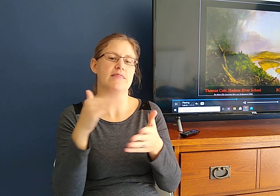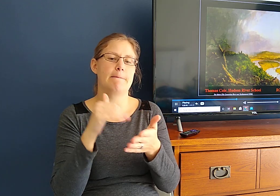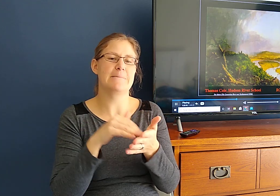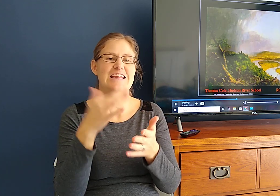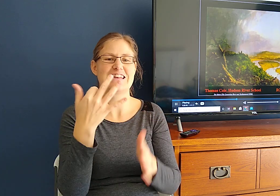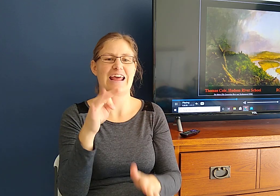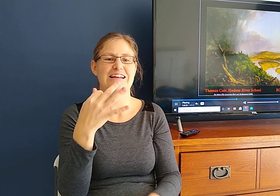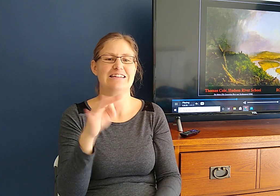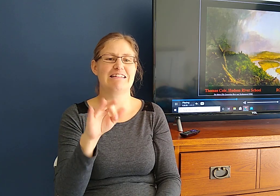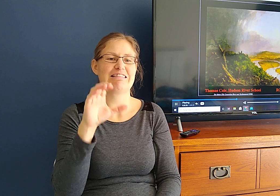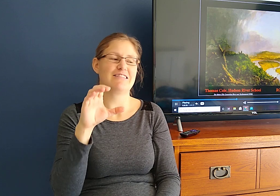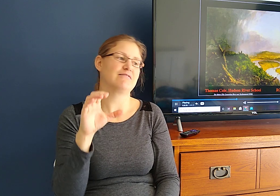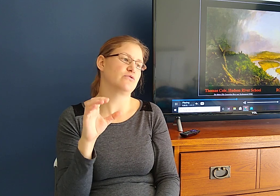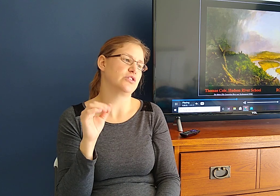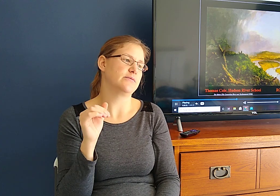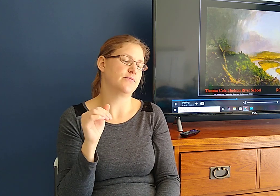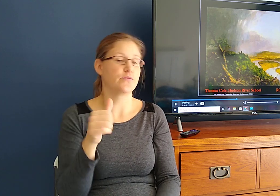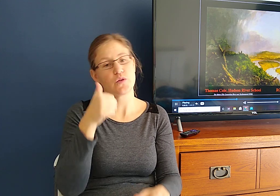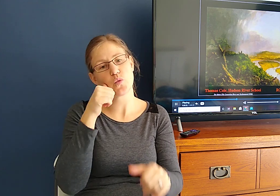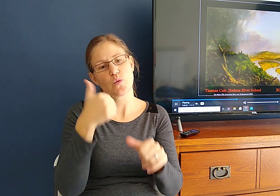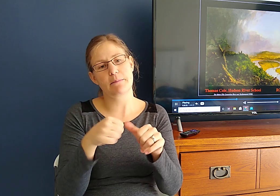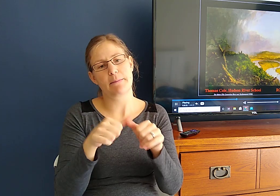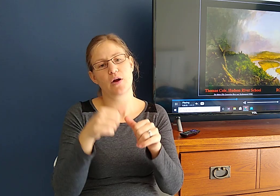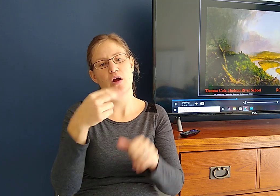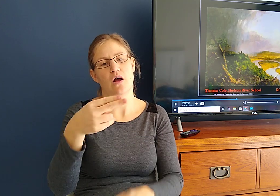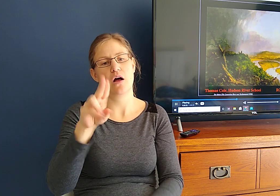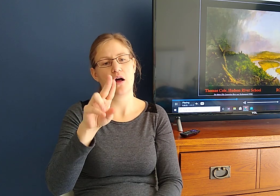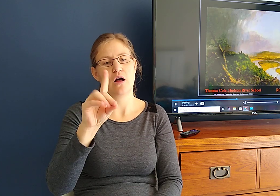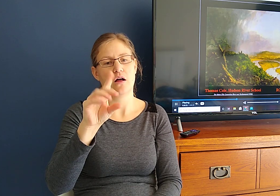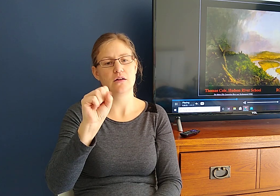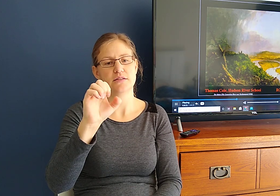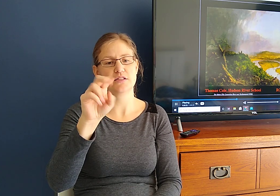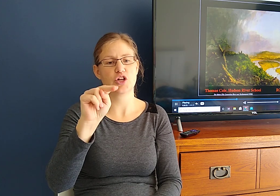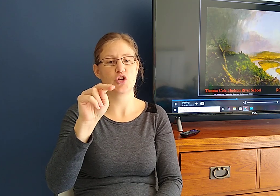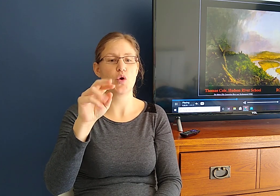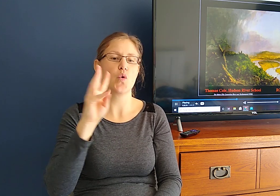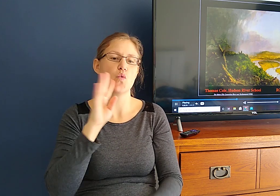century. Remember, Hudson River School for your test.